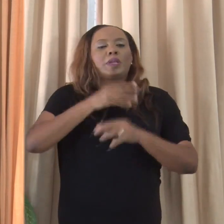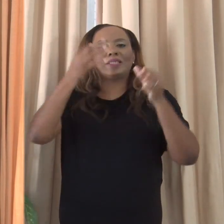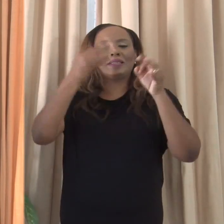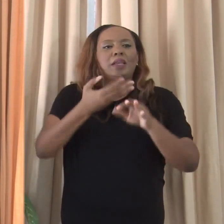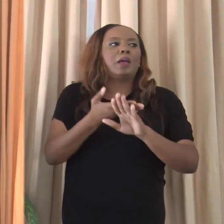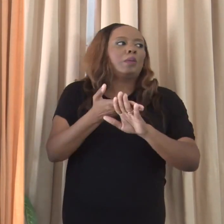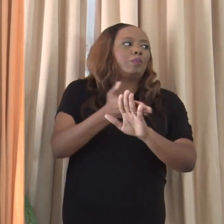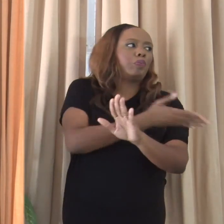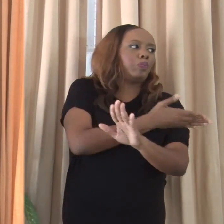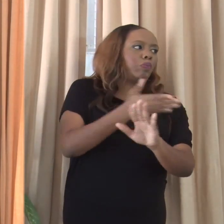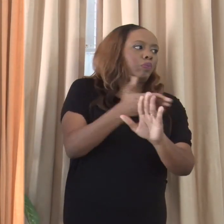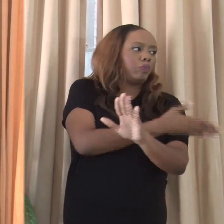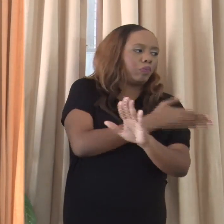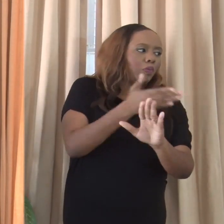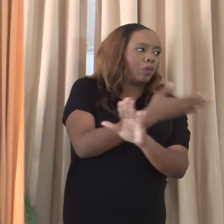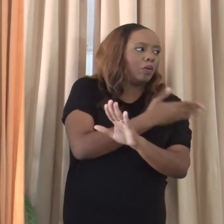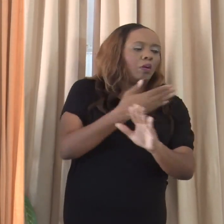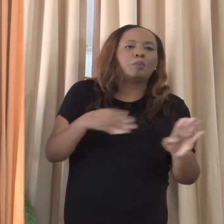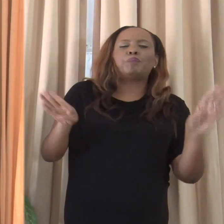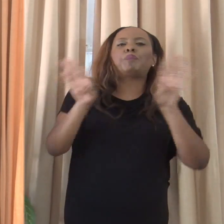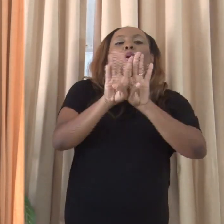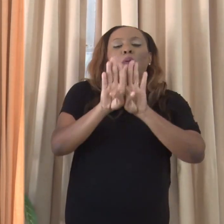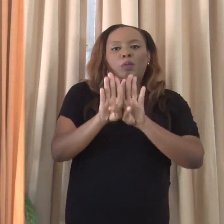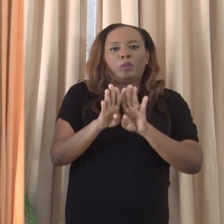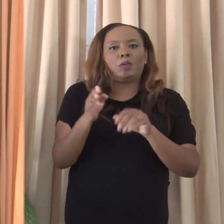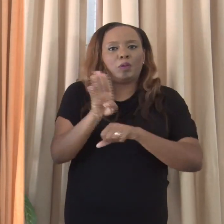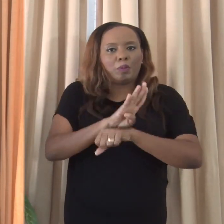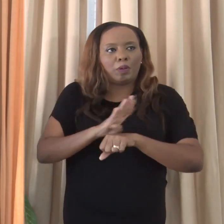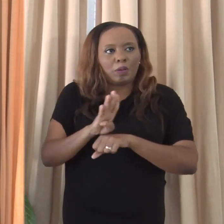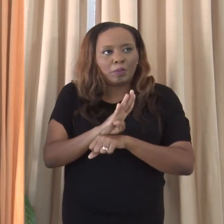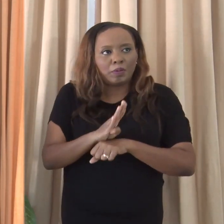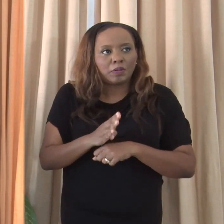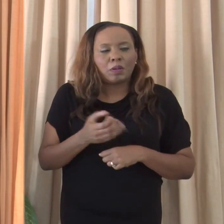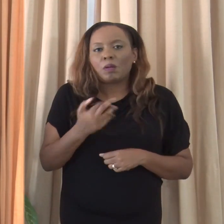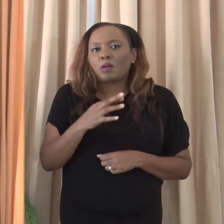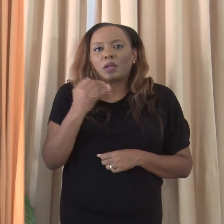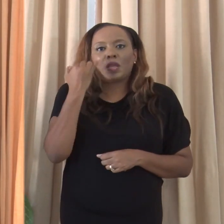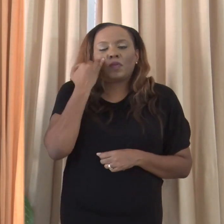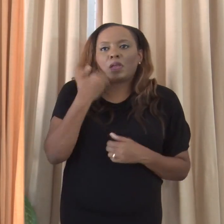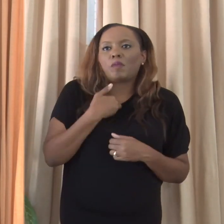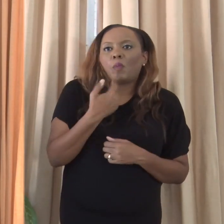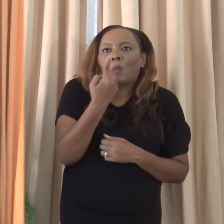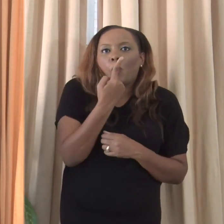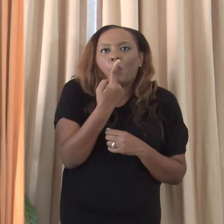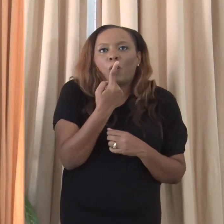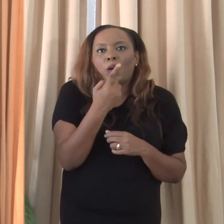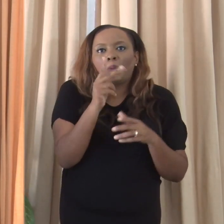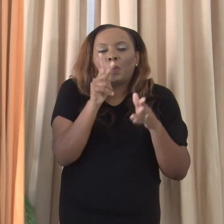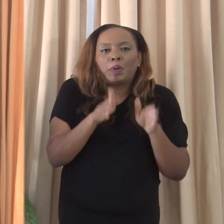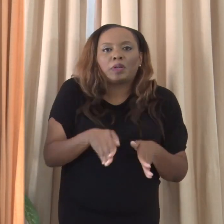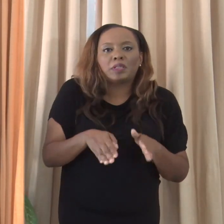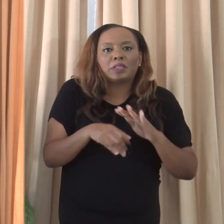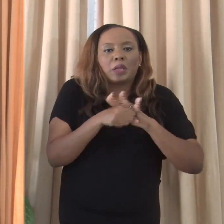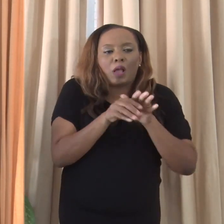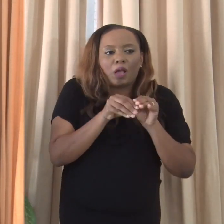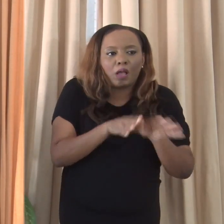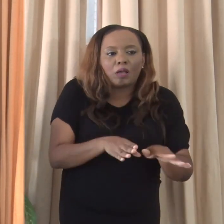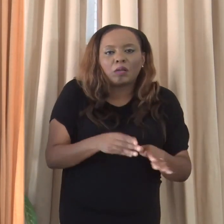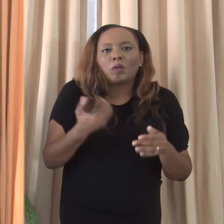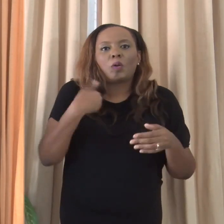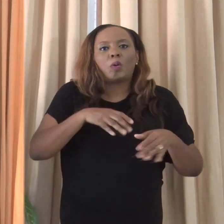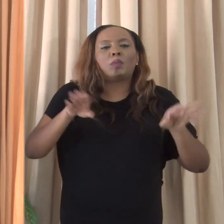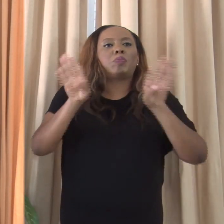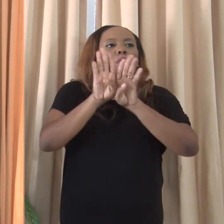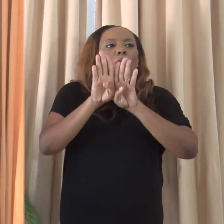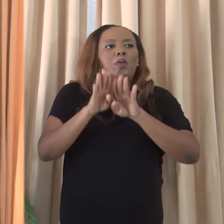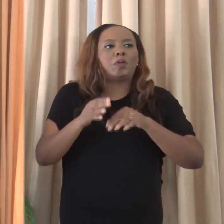was any evidence of either in-country transmission or even a case in Barbados to simply say that you're going to close the borders. I may